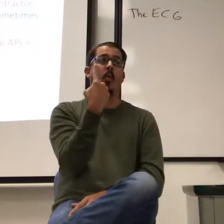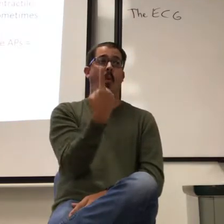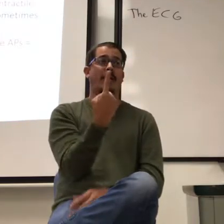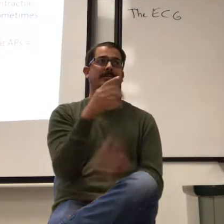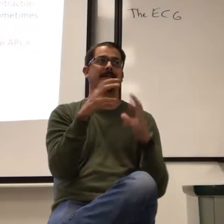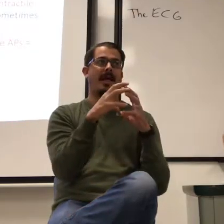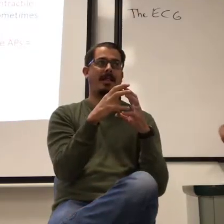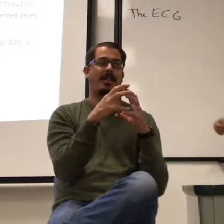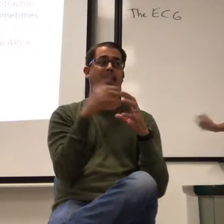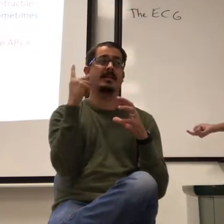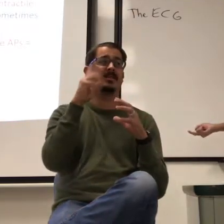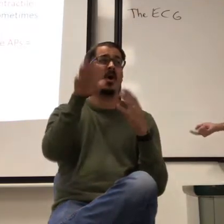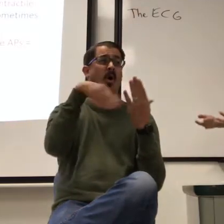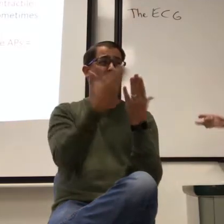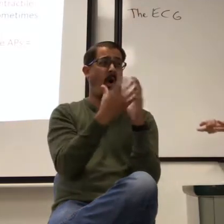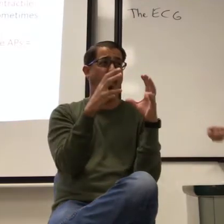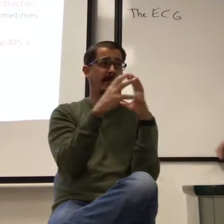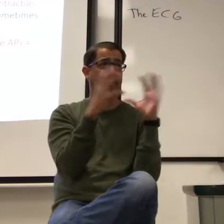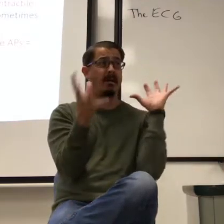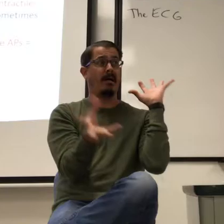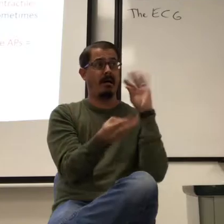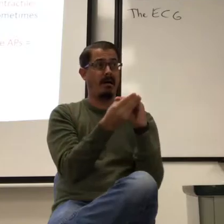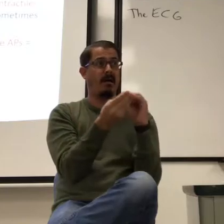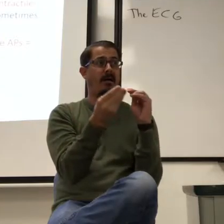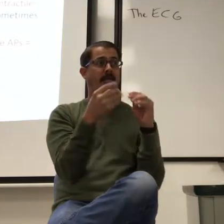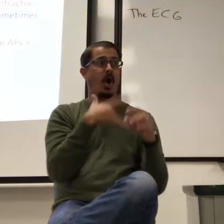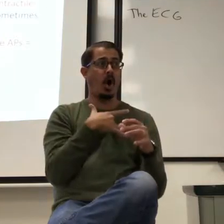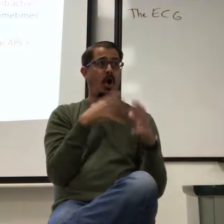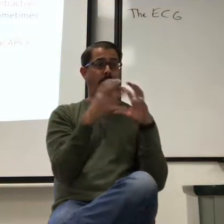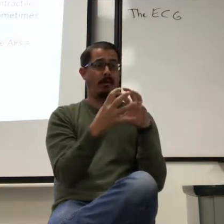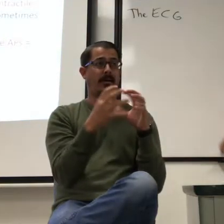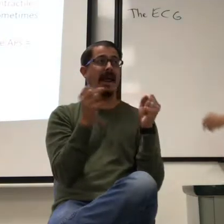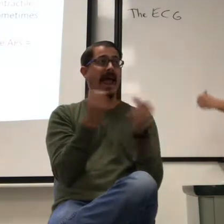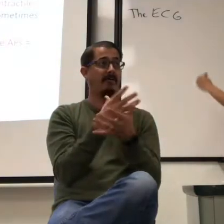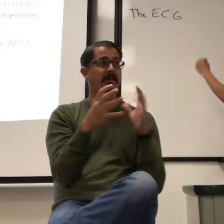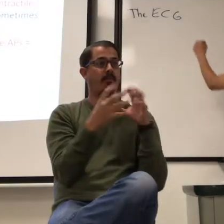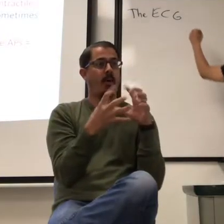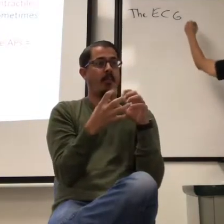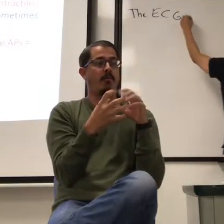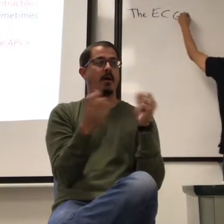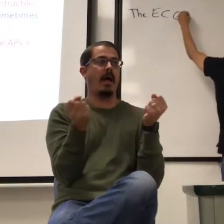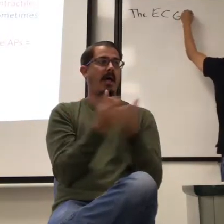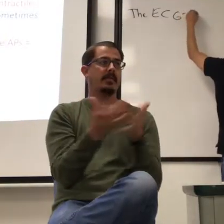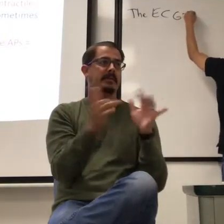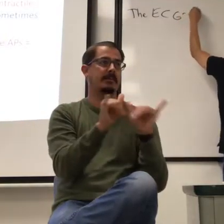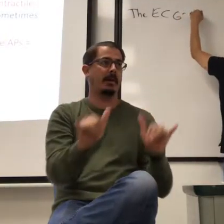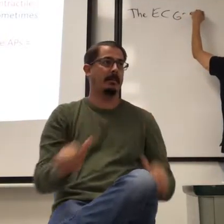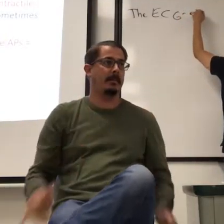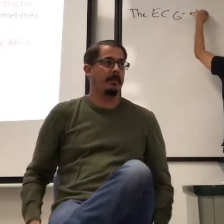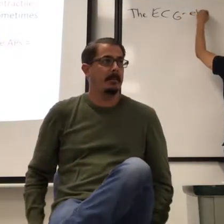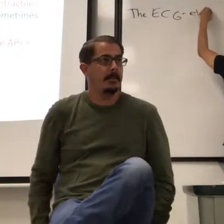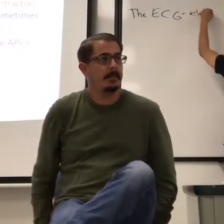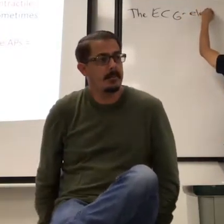cell. This is the entire organ of the heart's electrical activity.